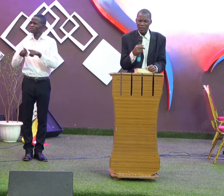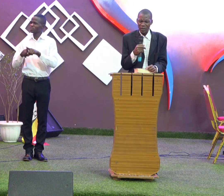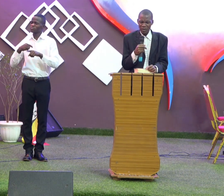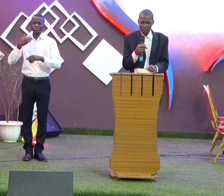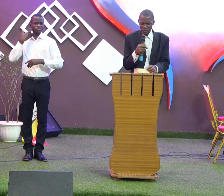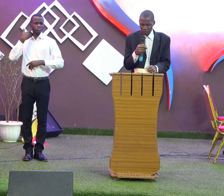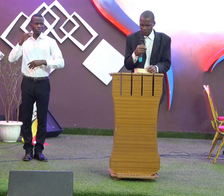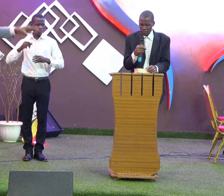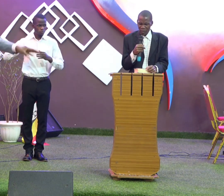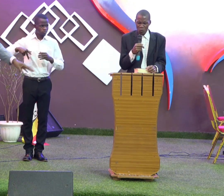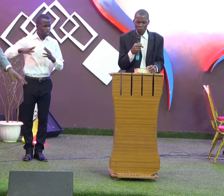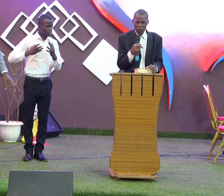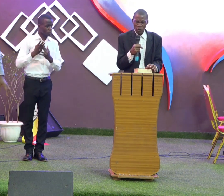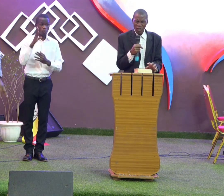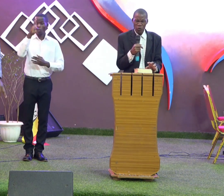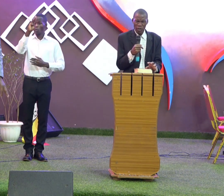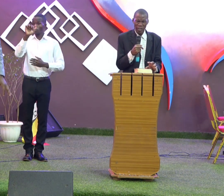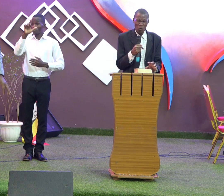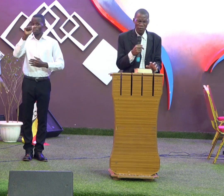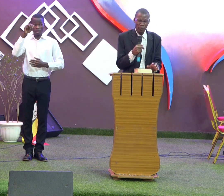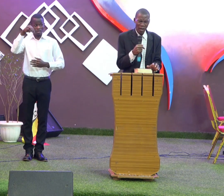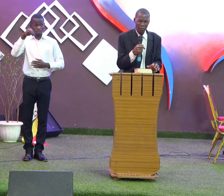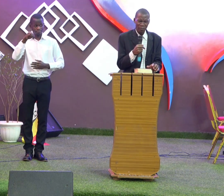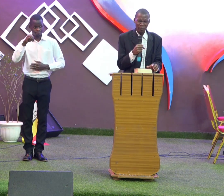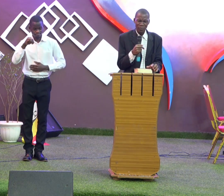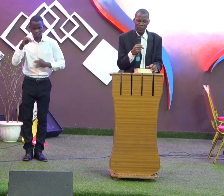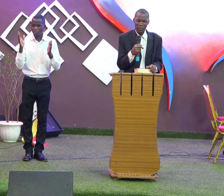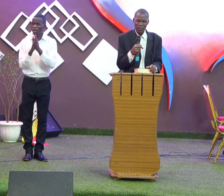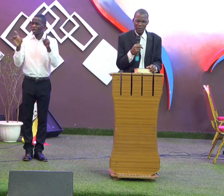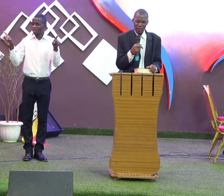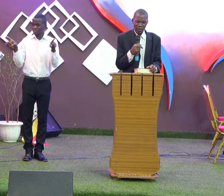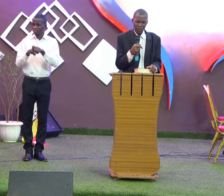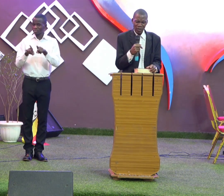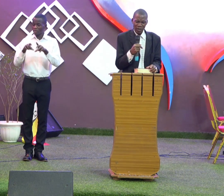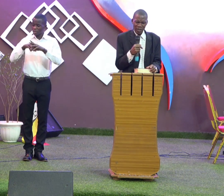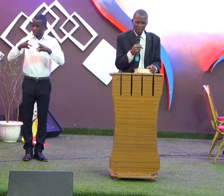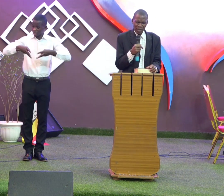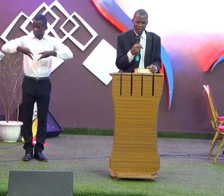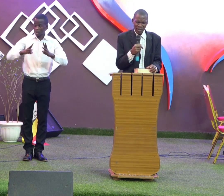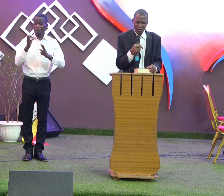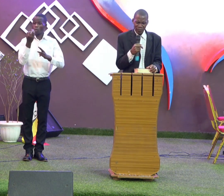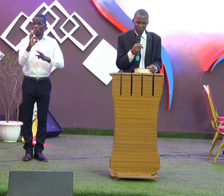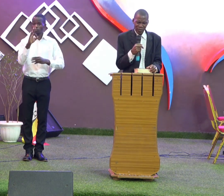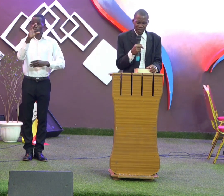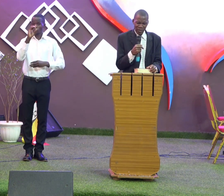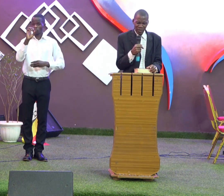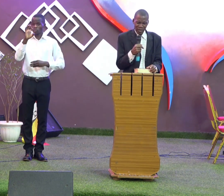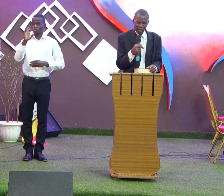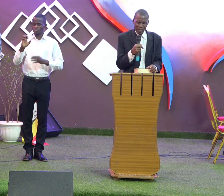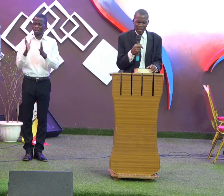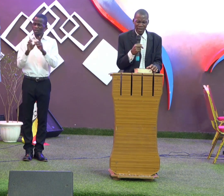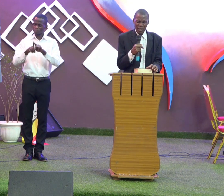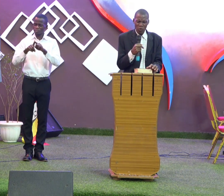mu kkubo lya Balaamu. We don't want to walk in the way of Balaamu. Newankubadde mu kkubo lya Kola ng'ekigambo kyo bwe kyogedde mu